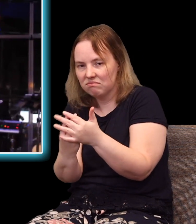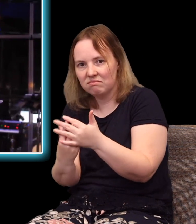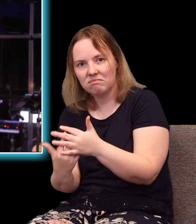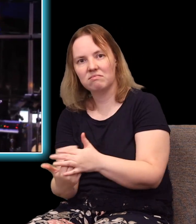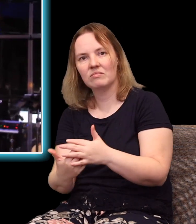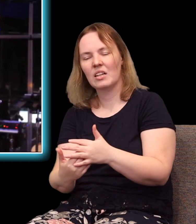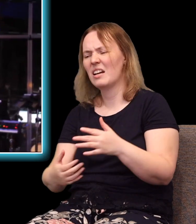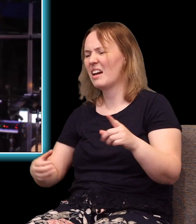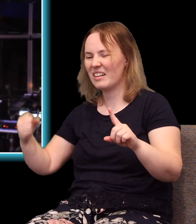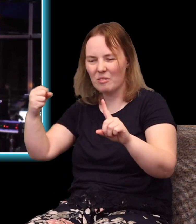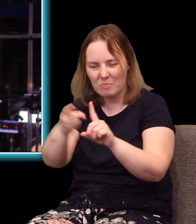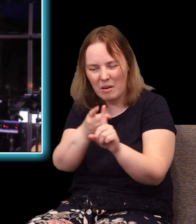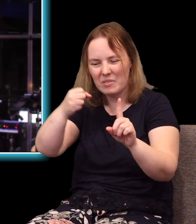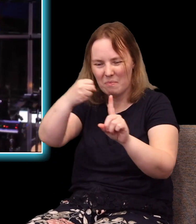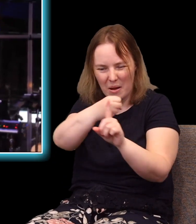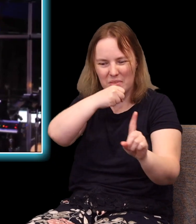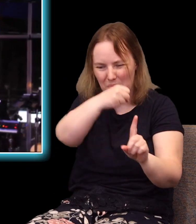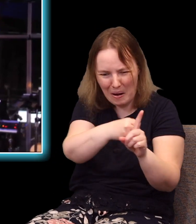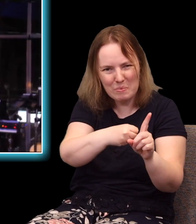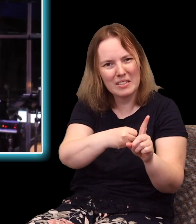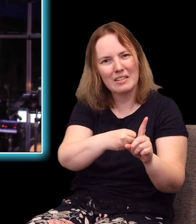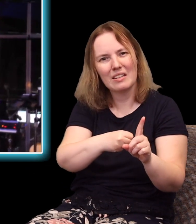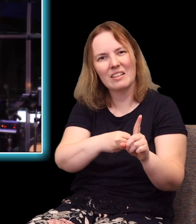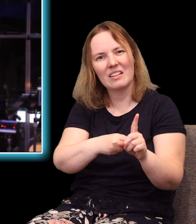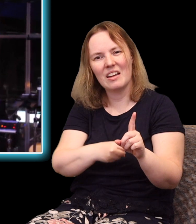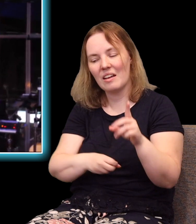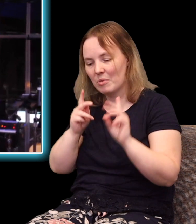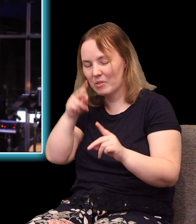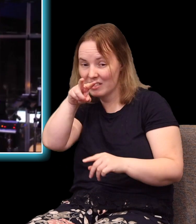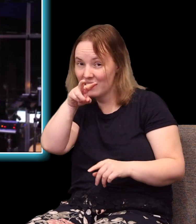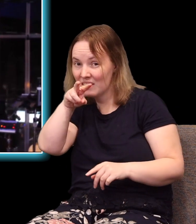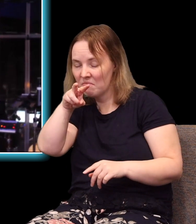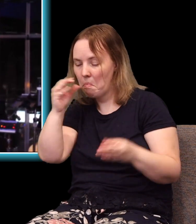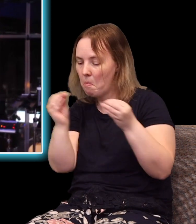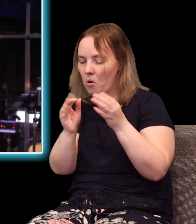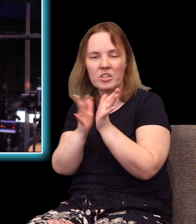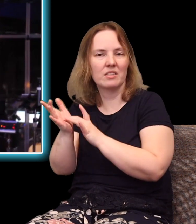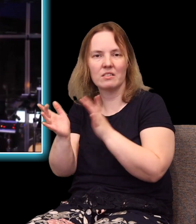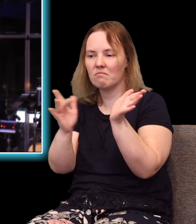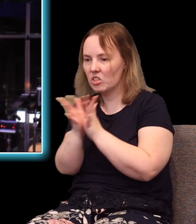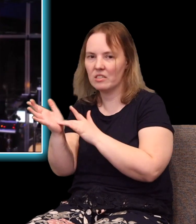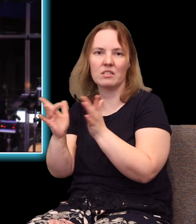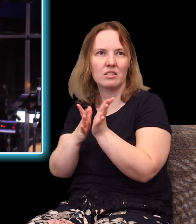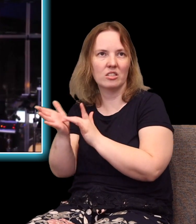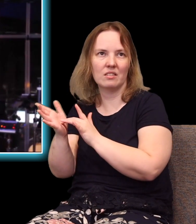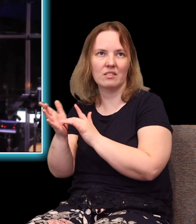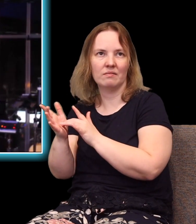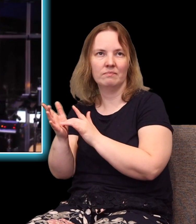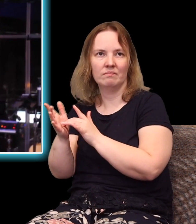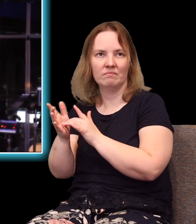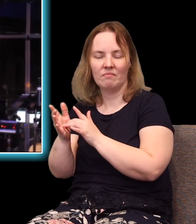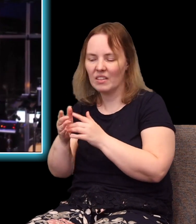So that you can keep getting bumped up against and bumped up against and bumped up against. And what do people see? Just more of Jesus. Jesus.